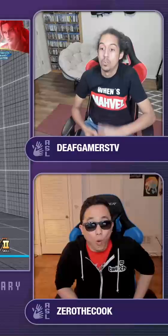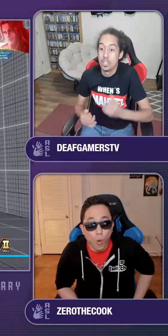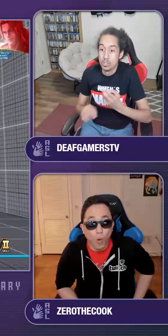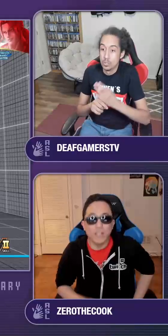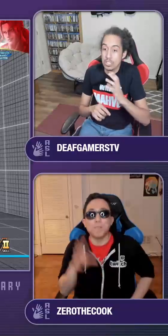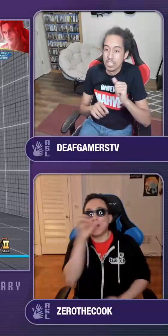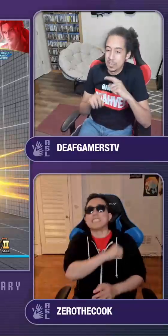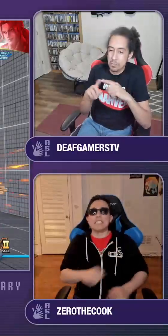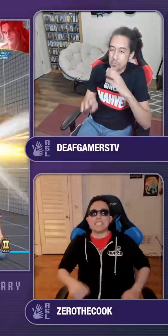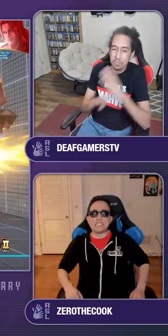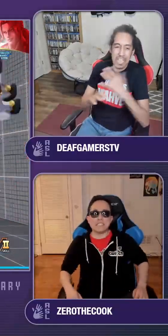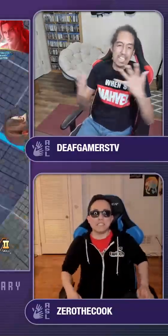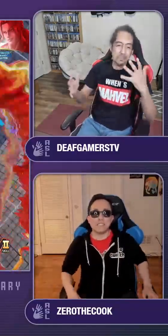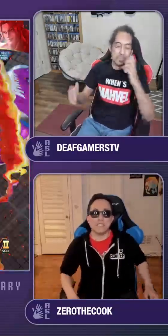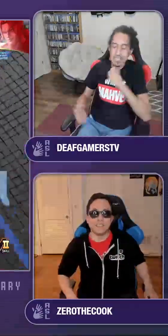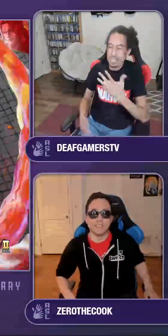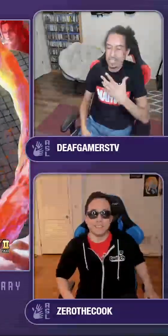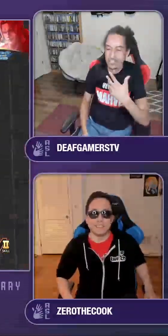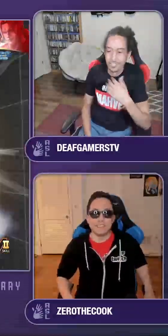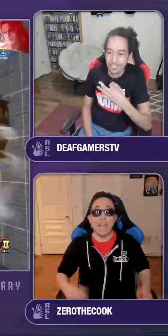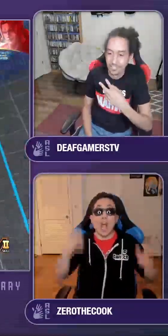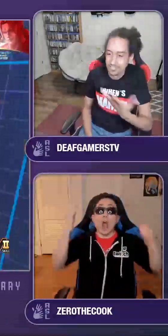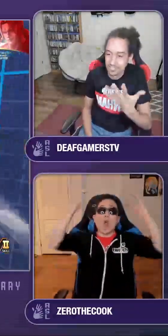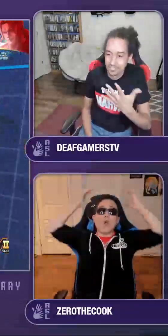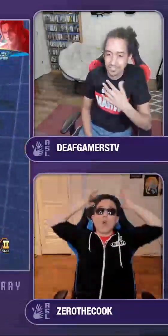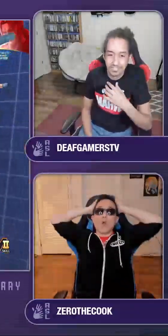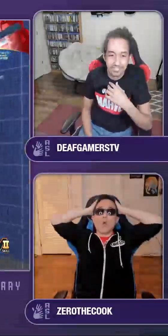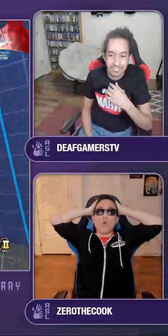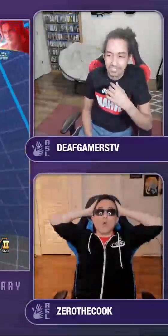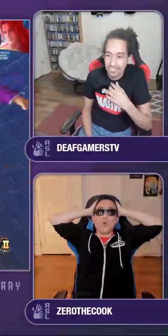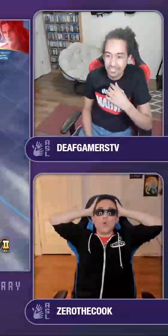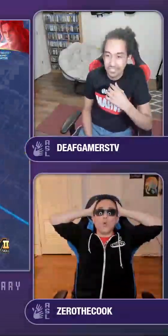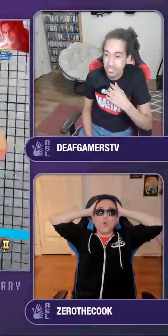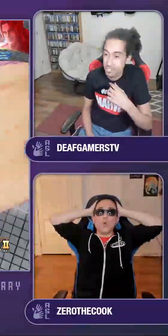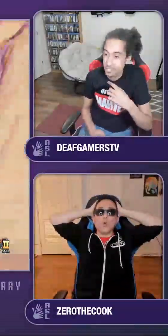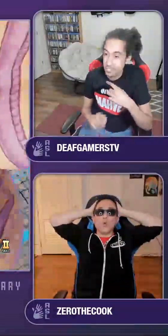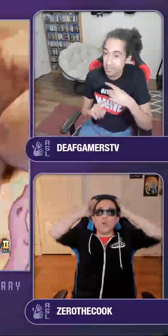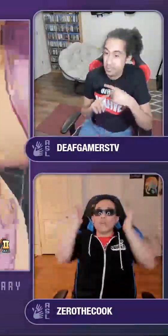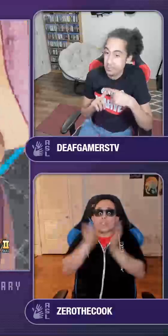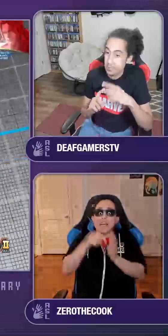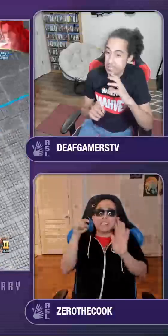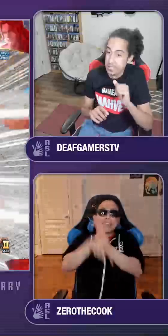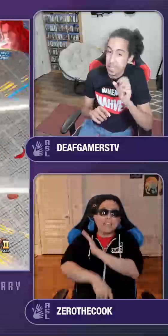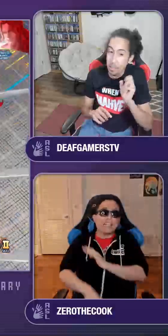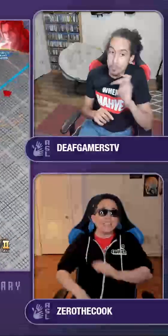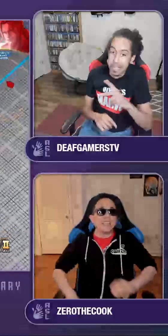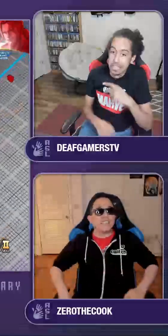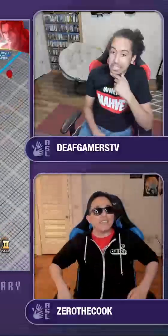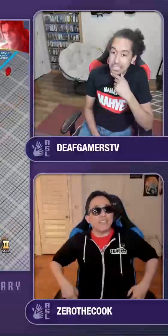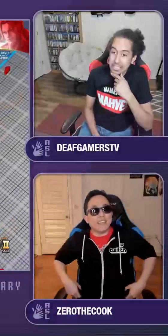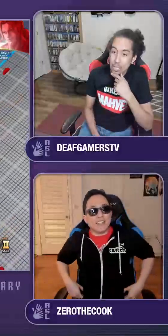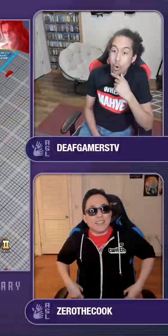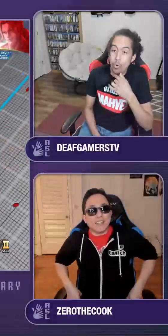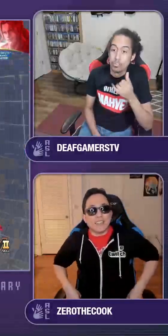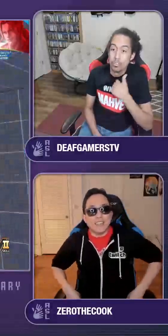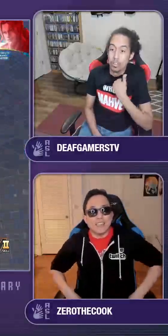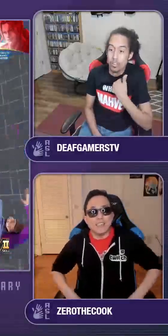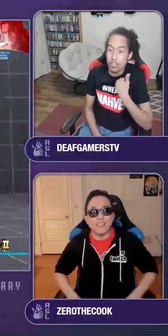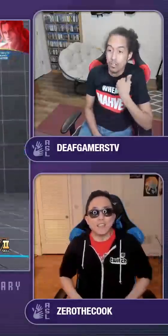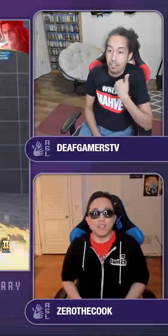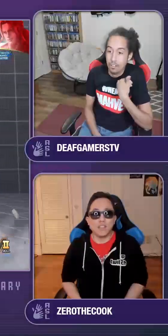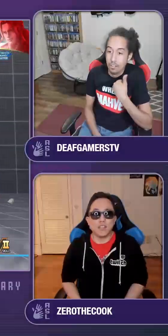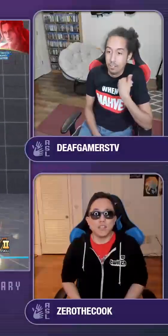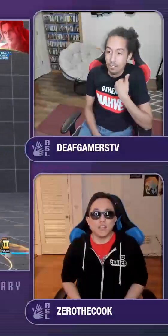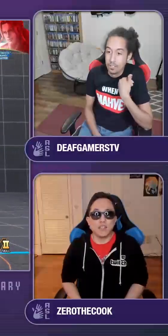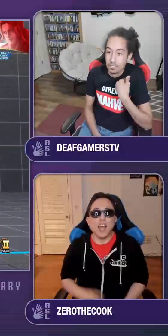too far, but too late on the cancel. I think wanted... Yeah, he wanted something in between there and not